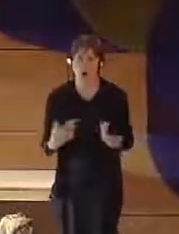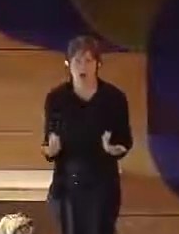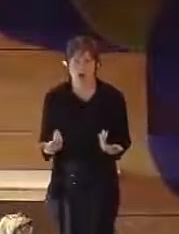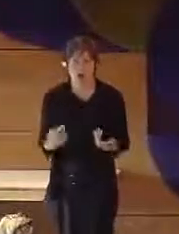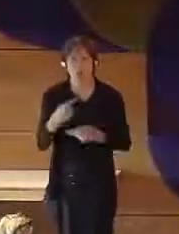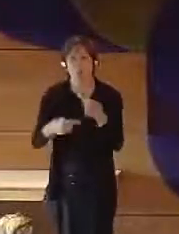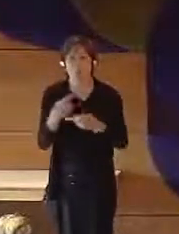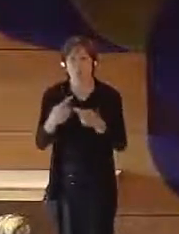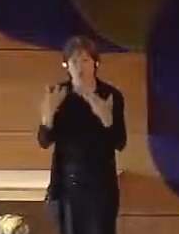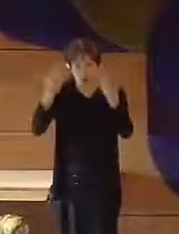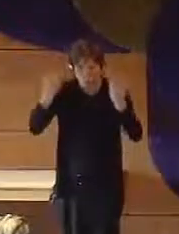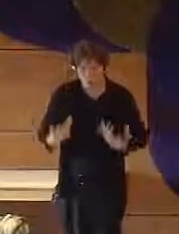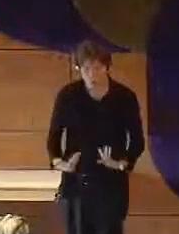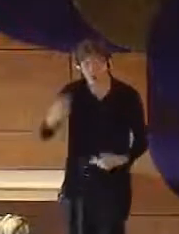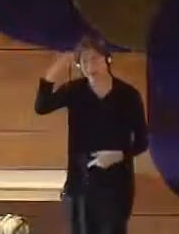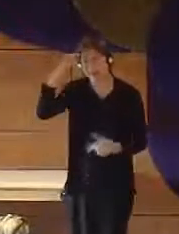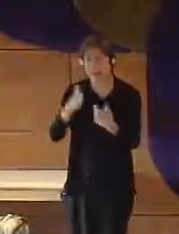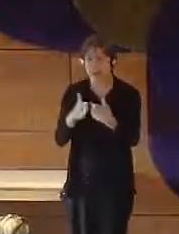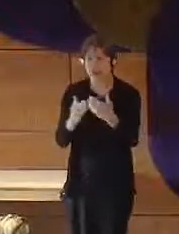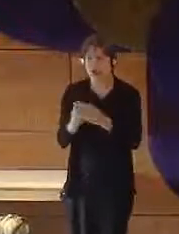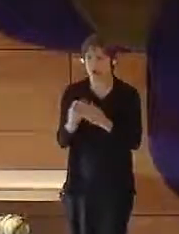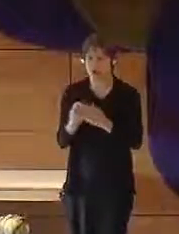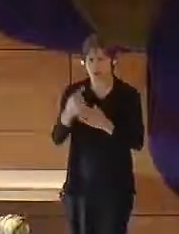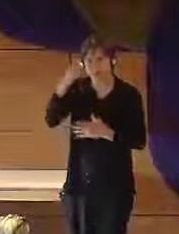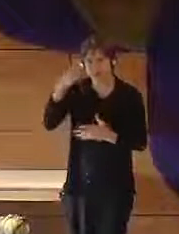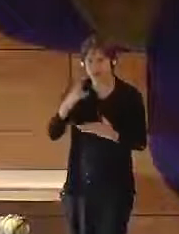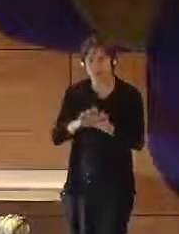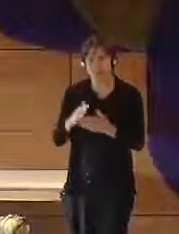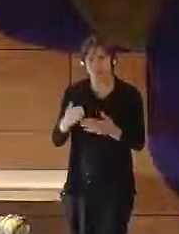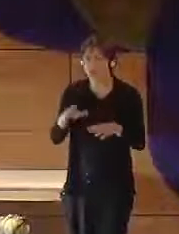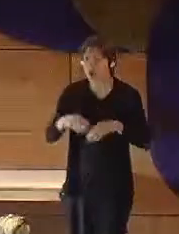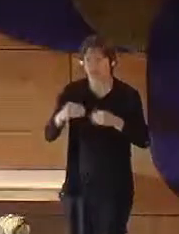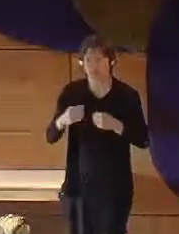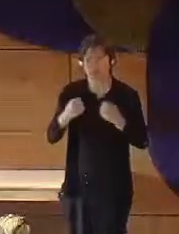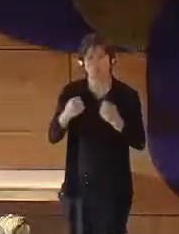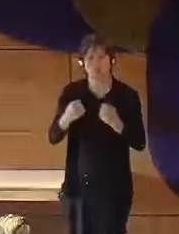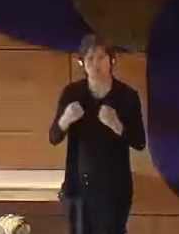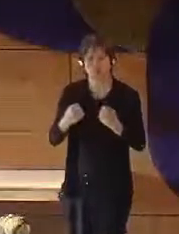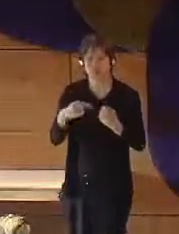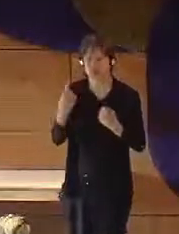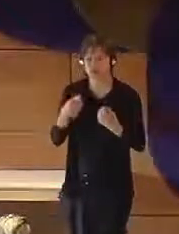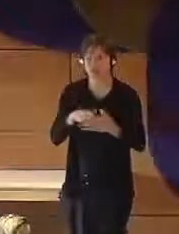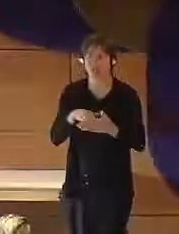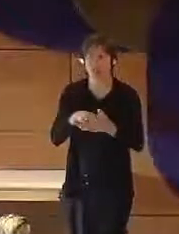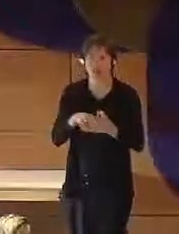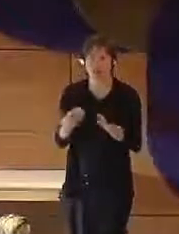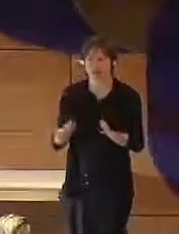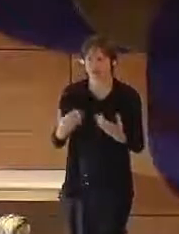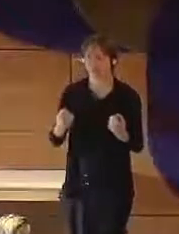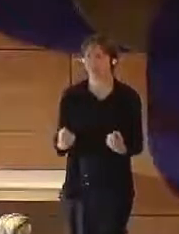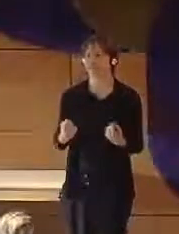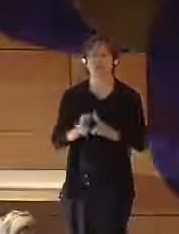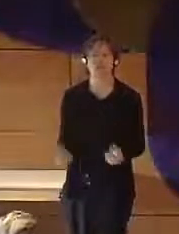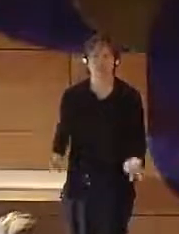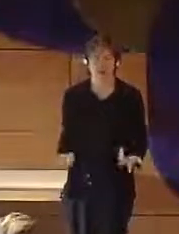stop. Or it may just not happen at all. So the normal cutoff, so if a girl